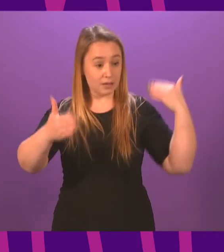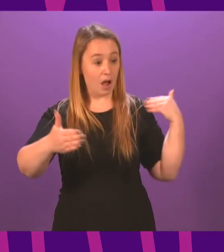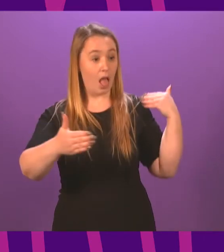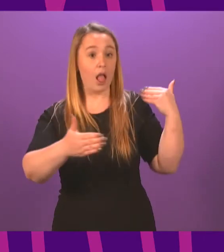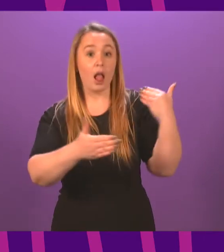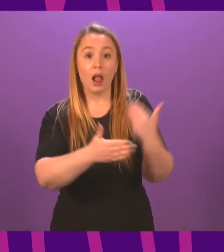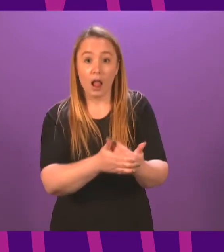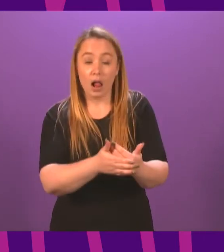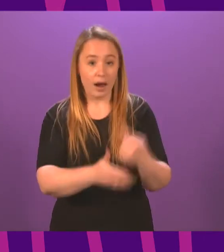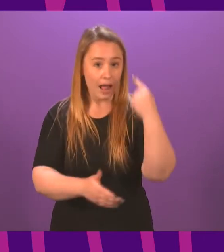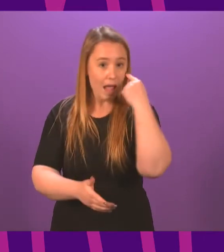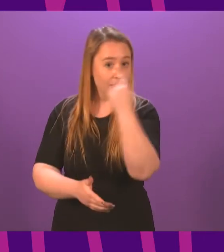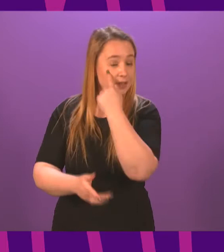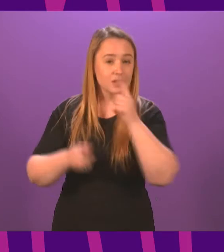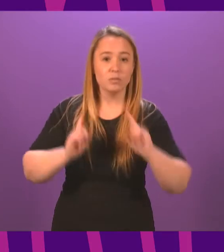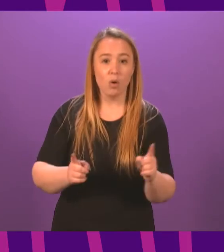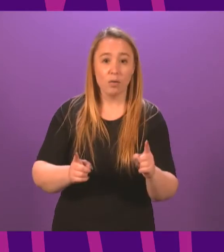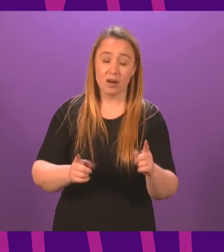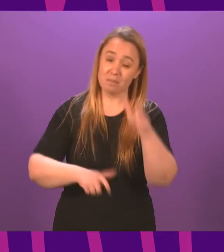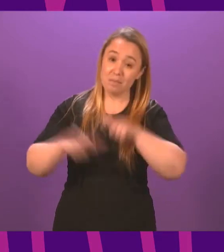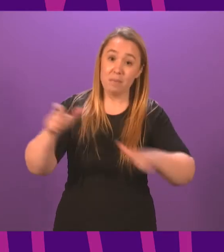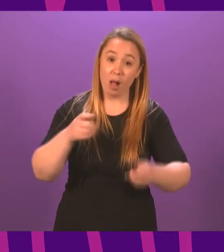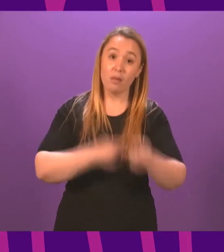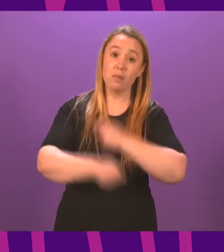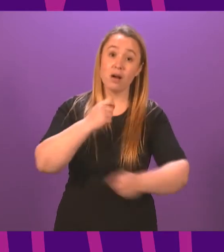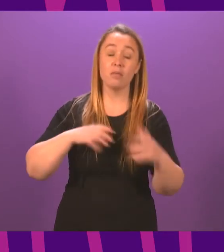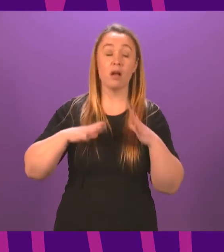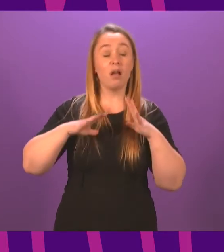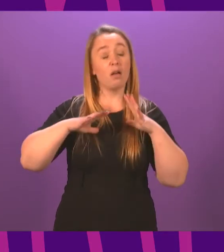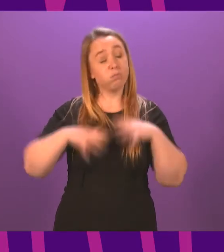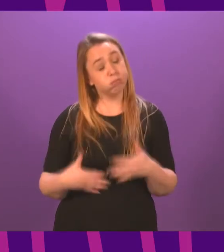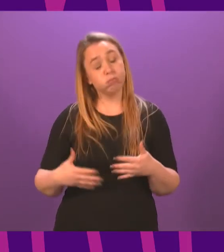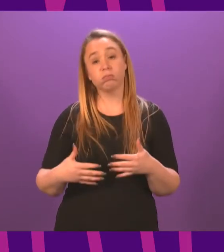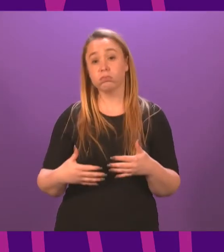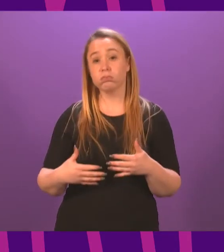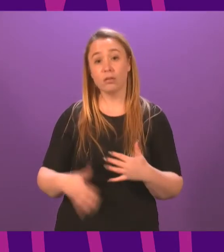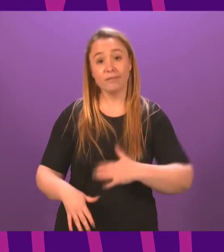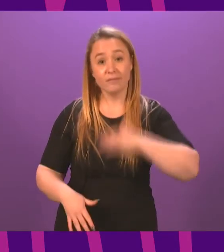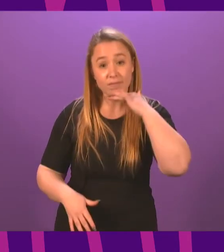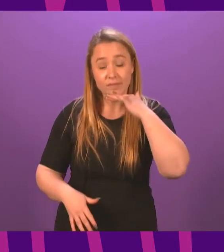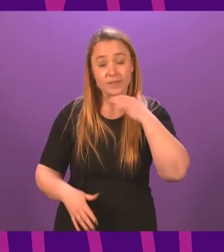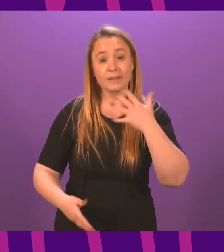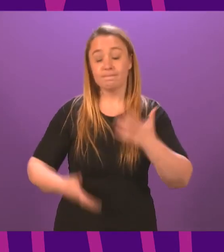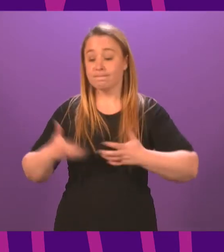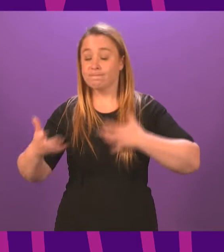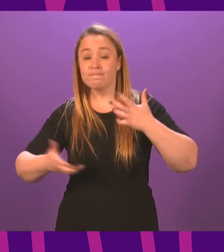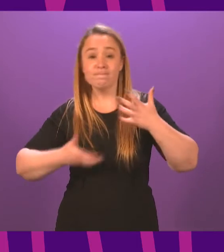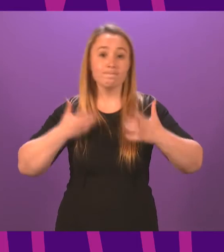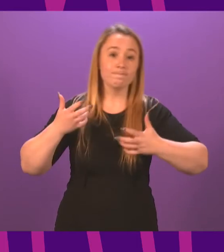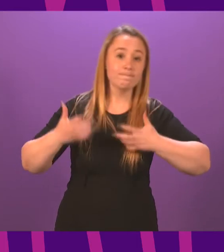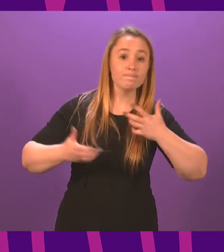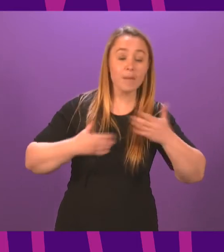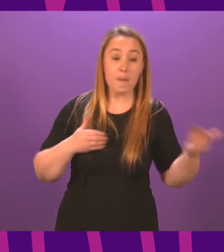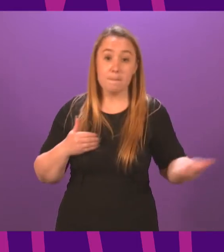there is evidence of behavioural fatigue. More than that, there is growing frustration because people,